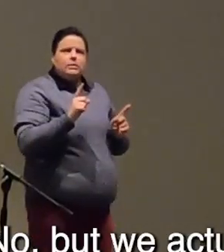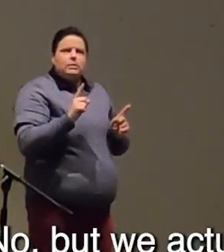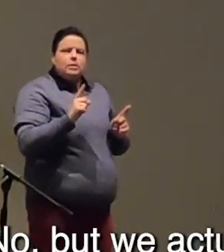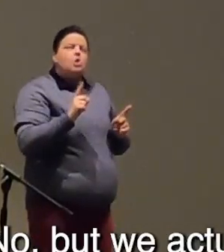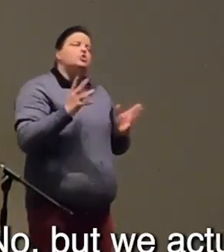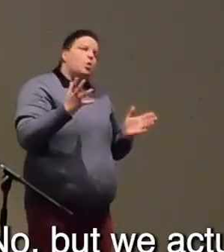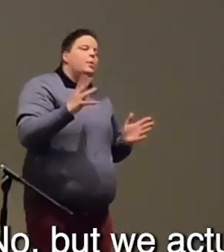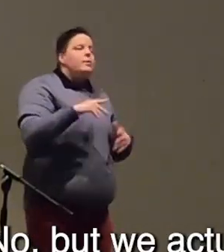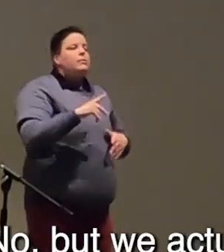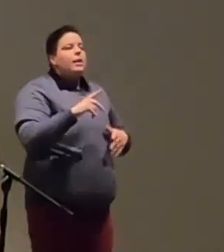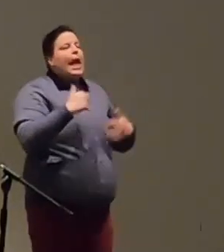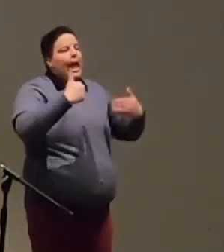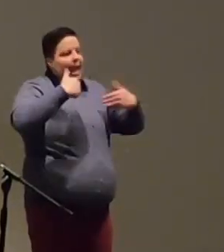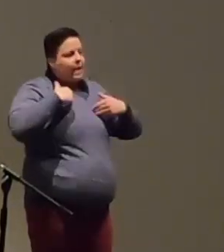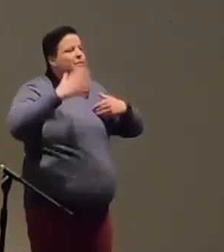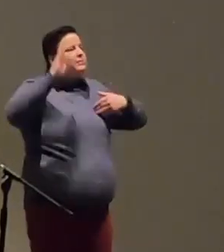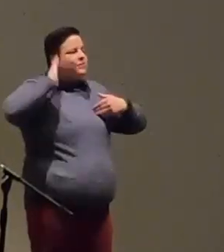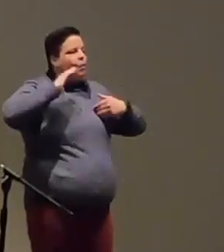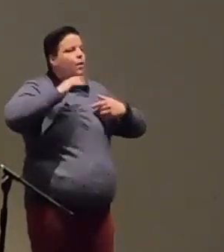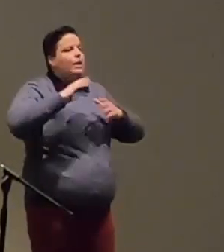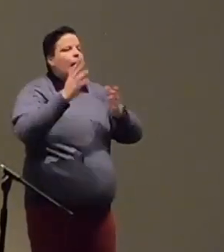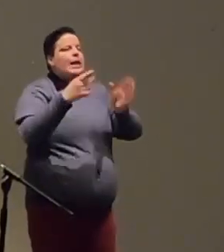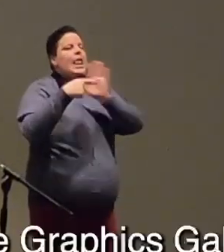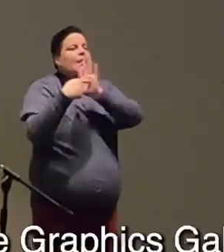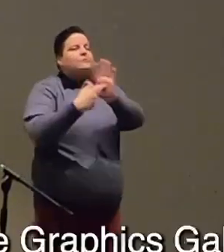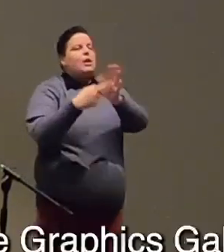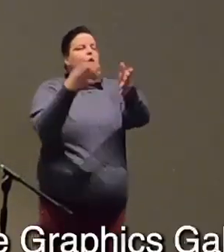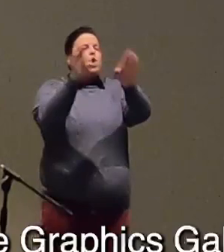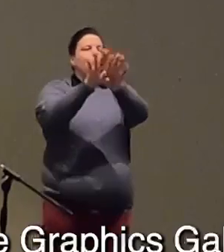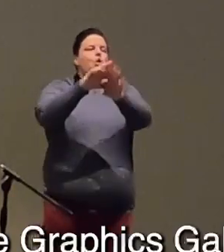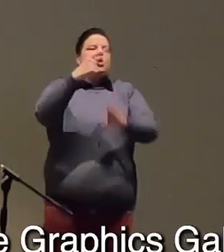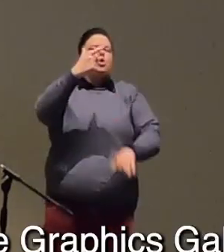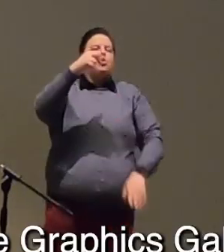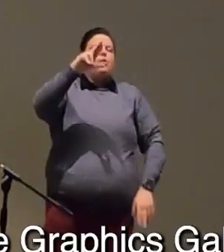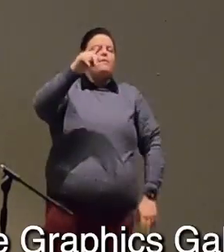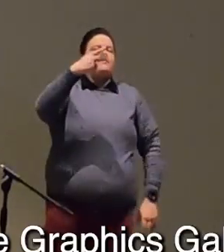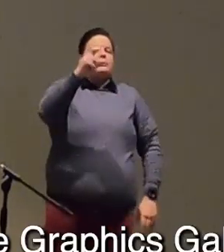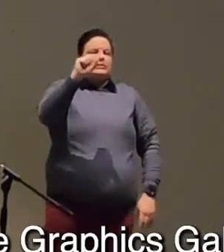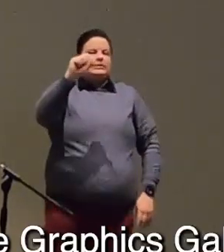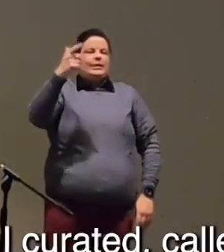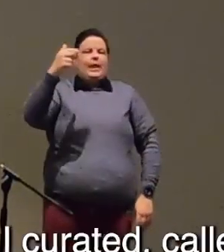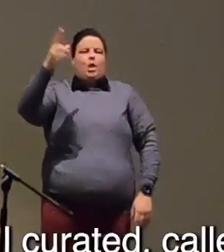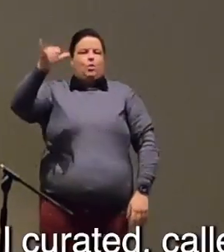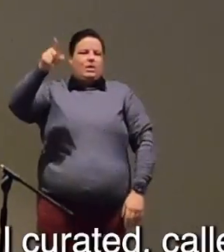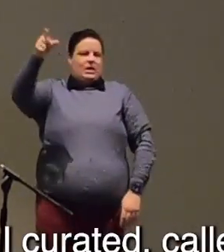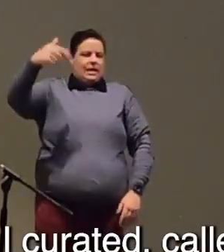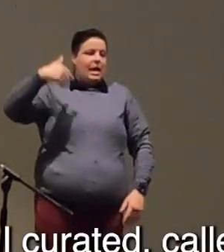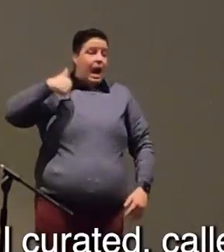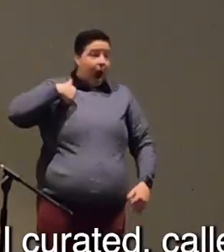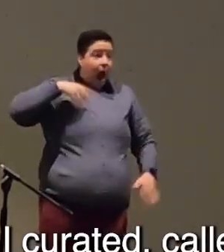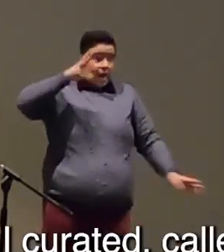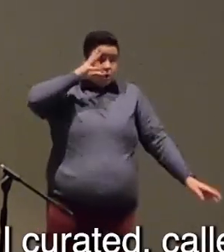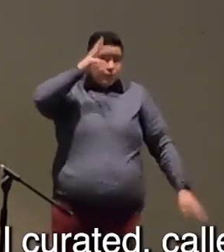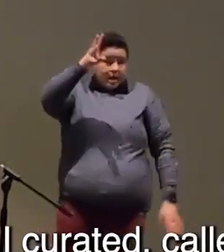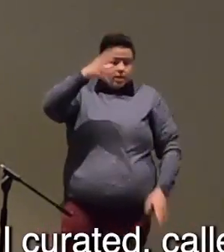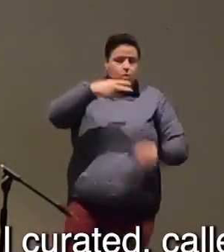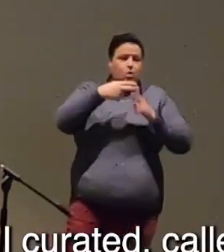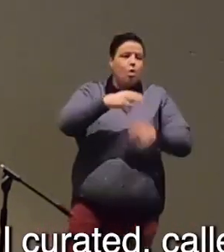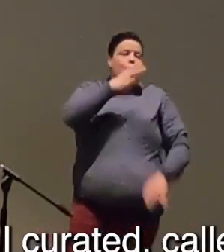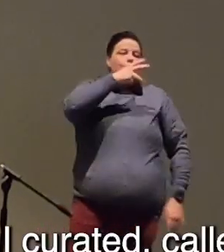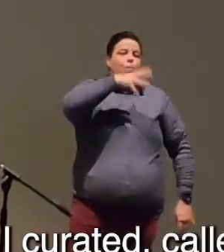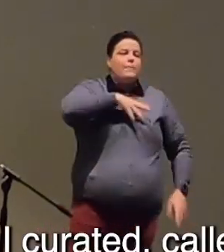so we actually had an exhibition that closed in the graphics gallery before the one was in there that I curated called